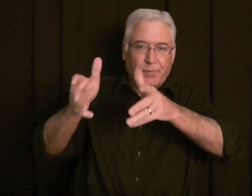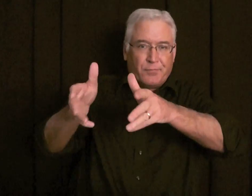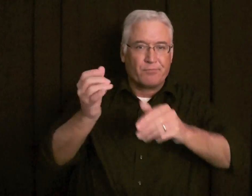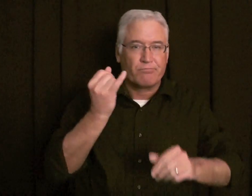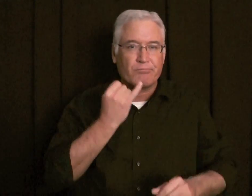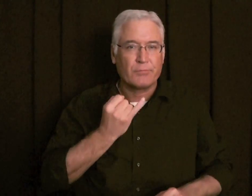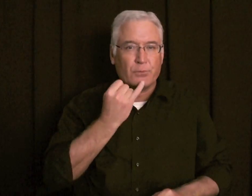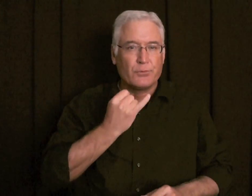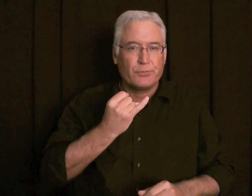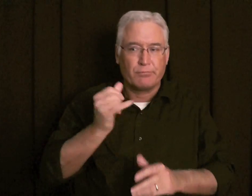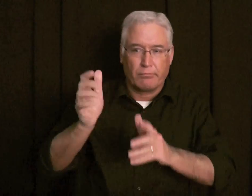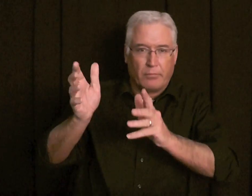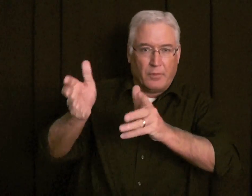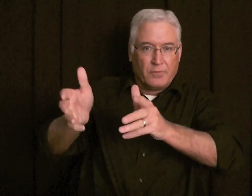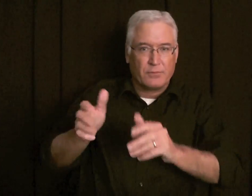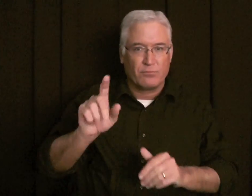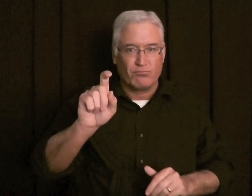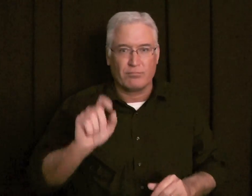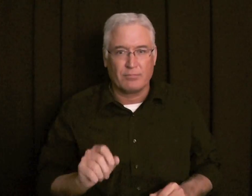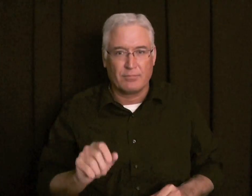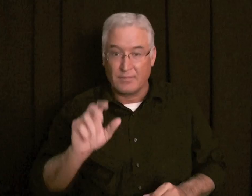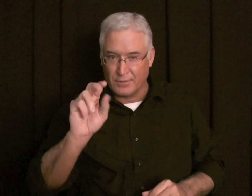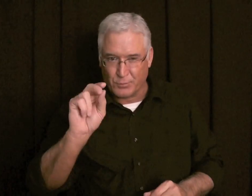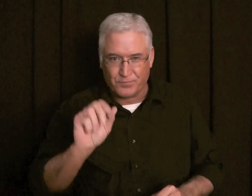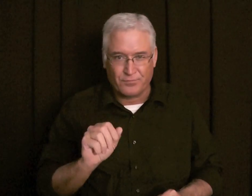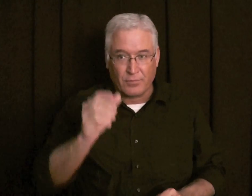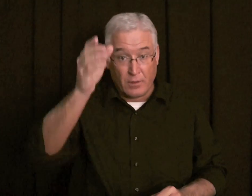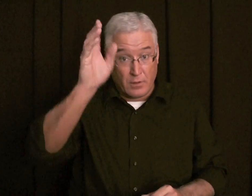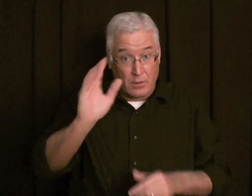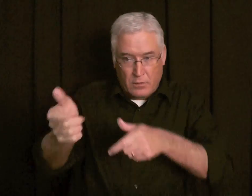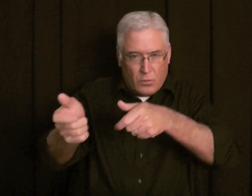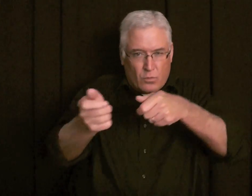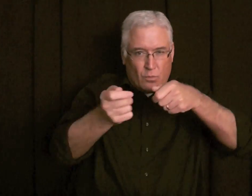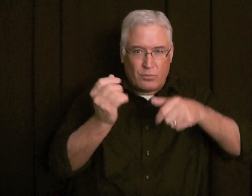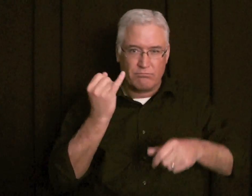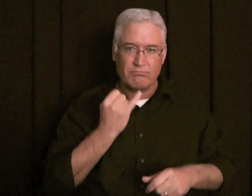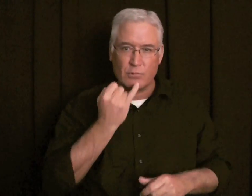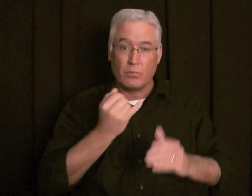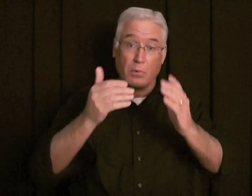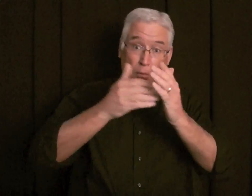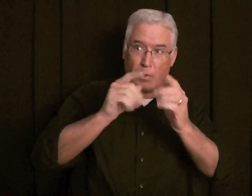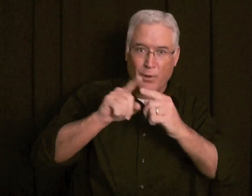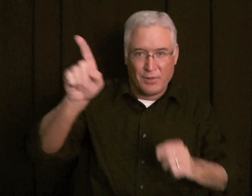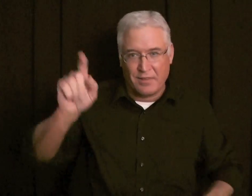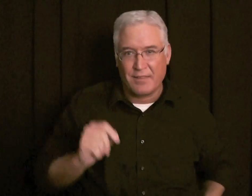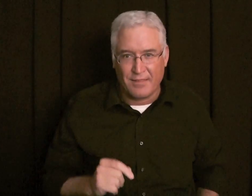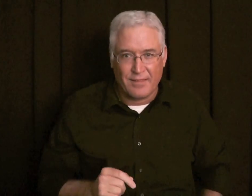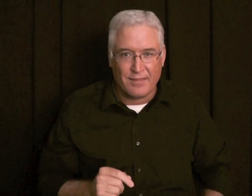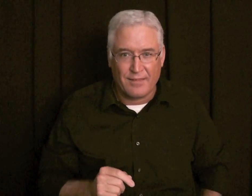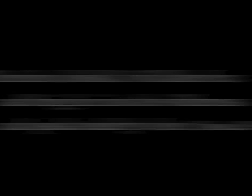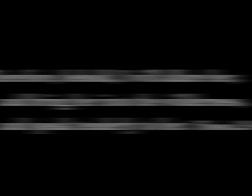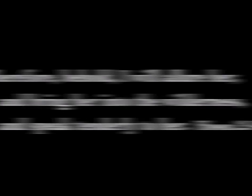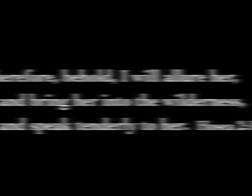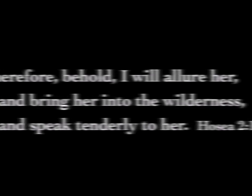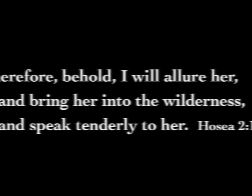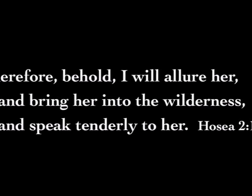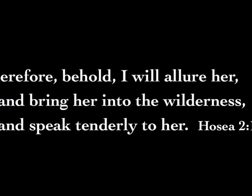So God just left Israel? No. God drew Israel back again to himself.